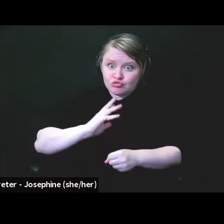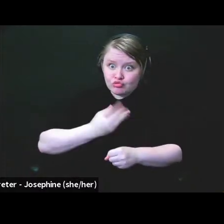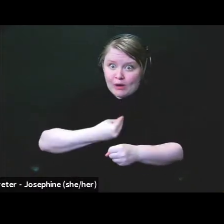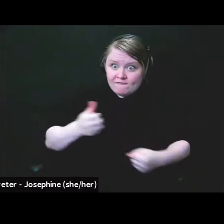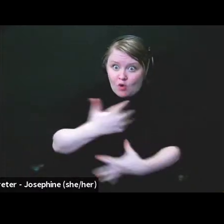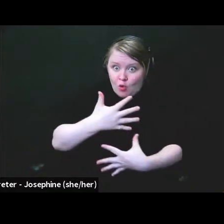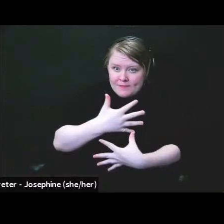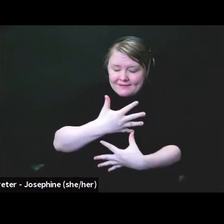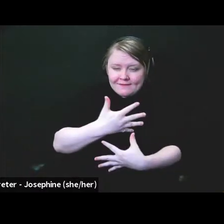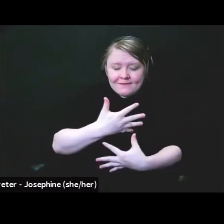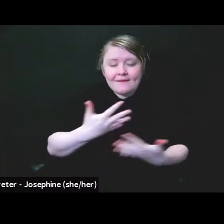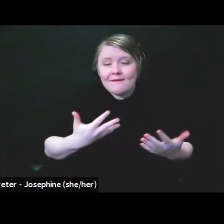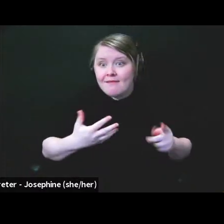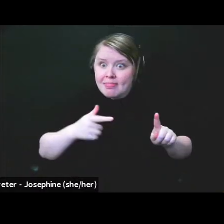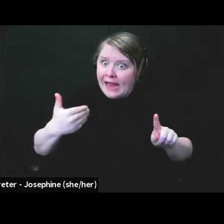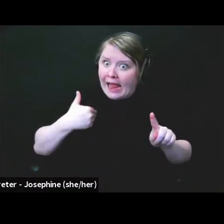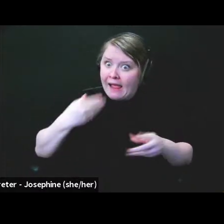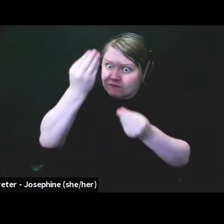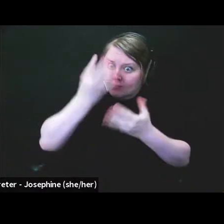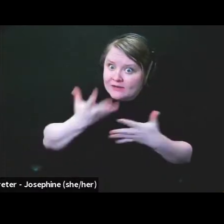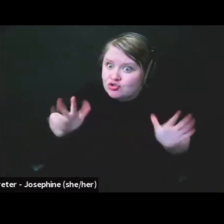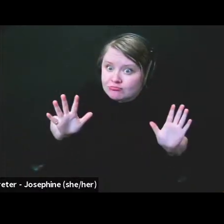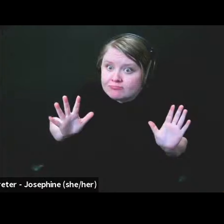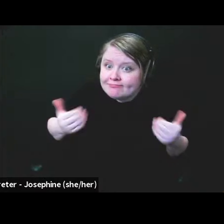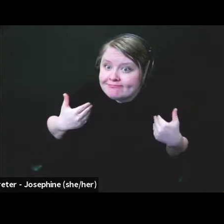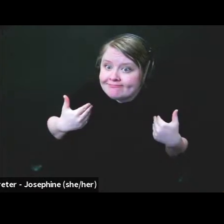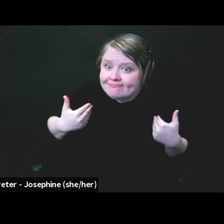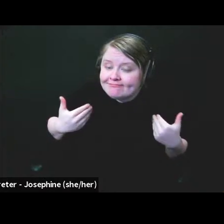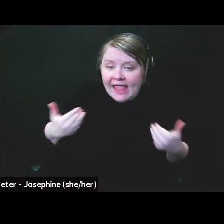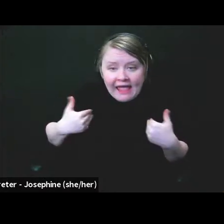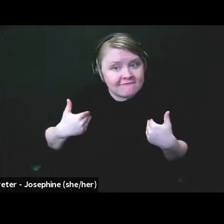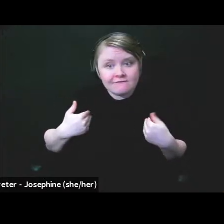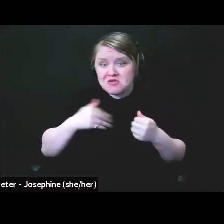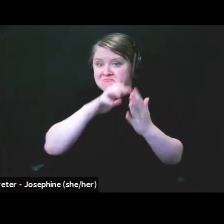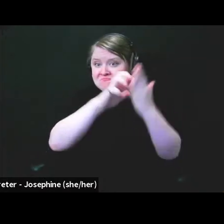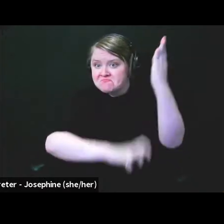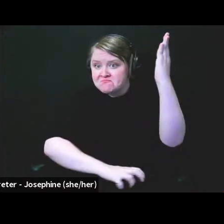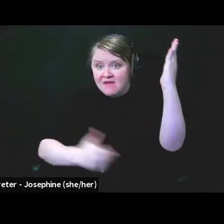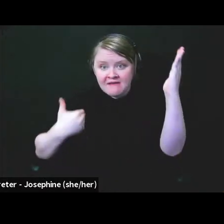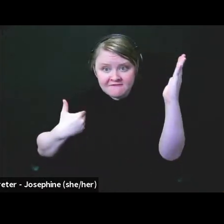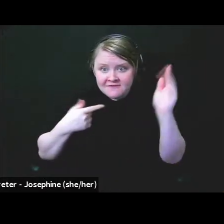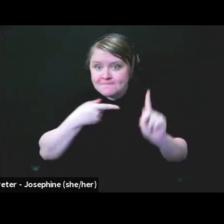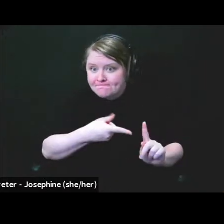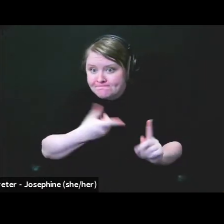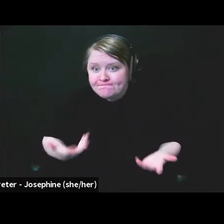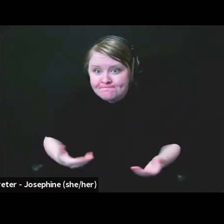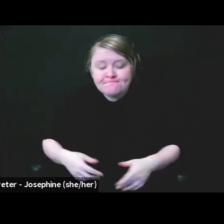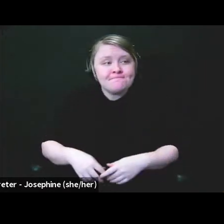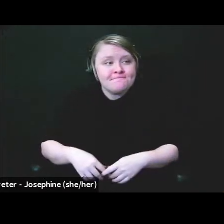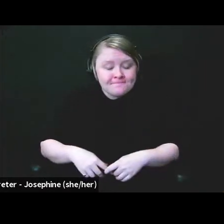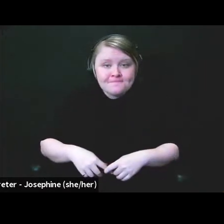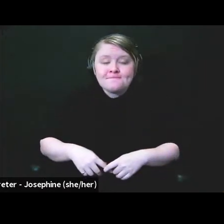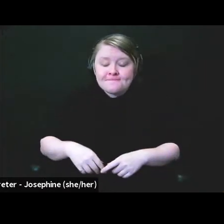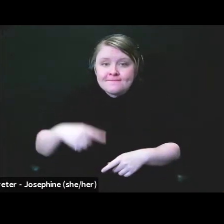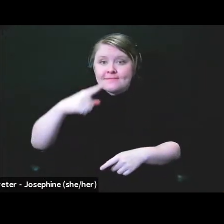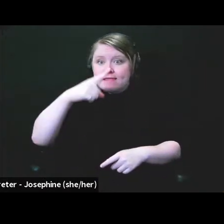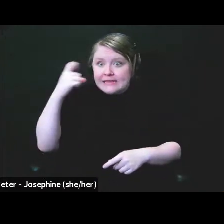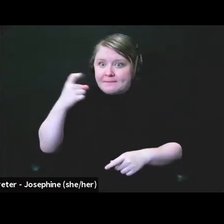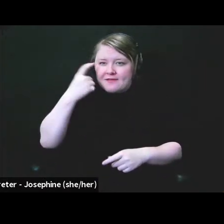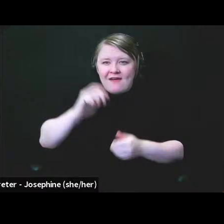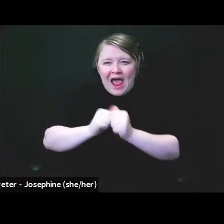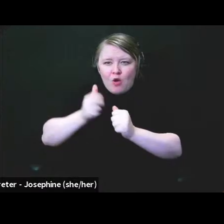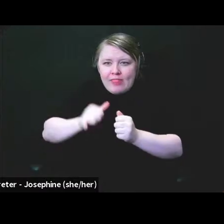it's not for lack of information. It's not for lack of information. It's about, the ways we've internalized a